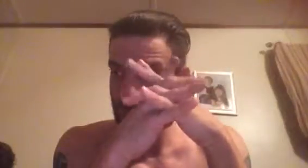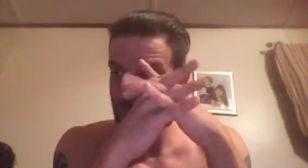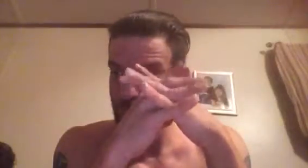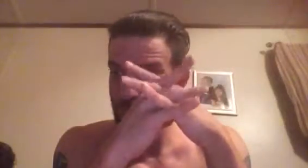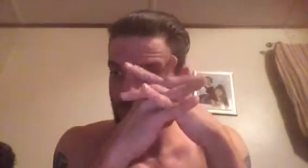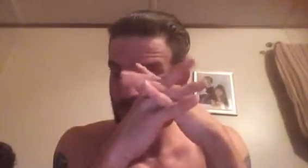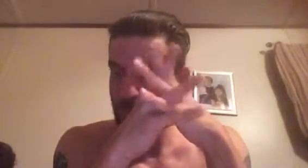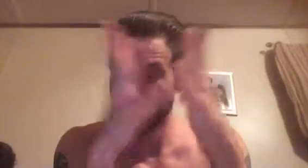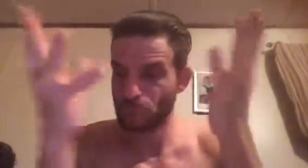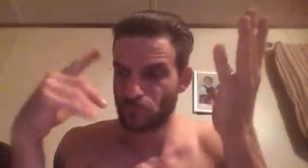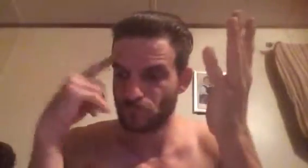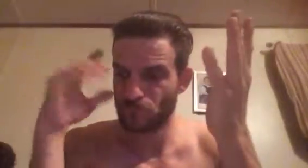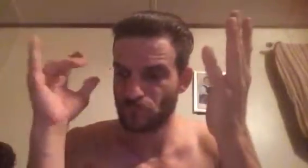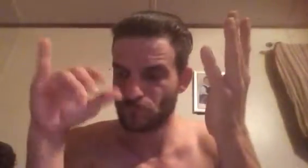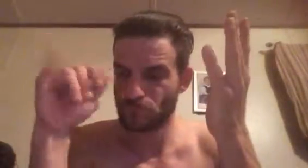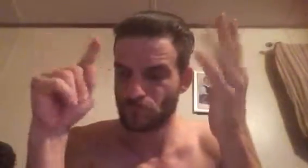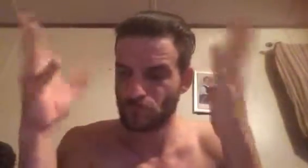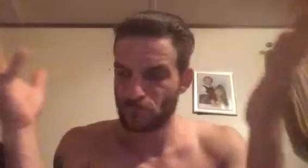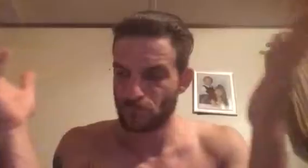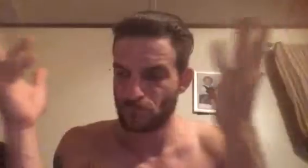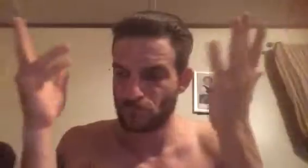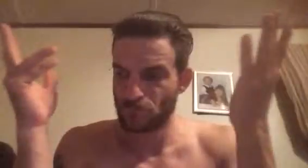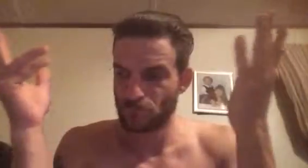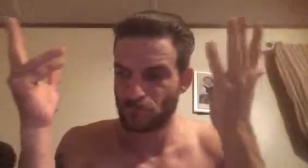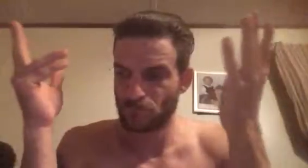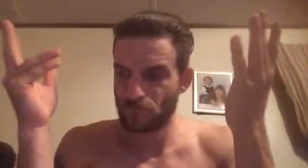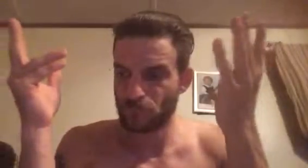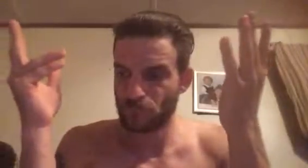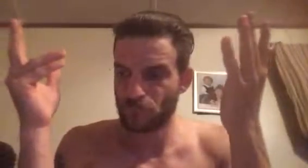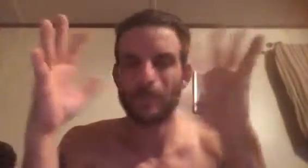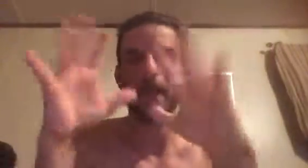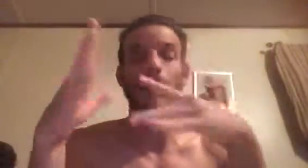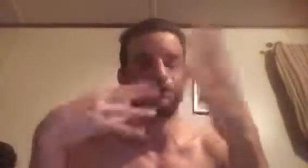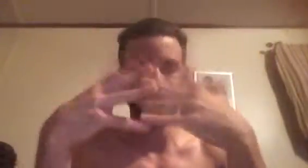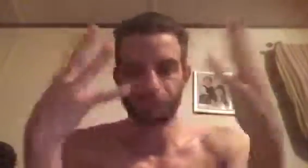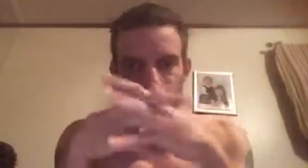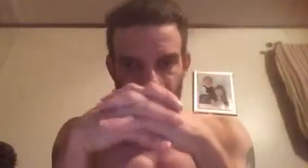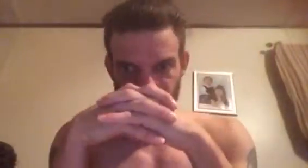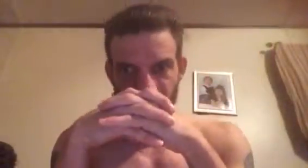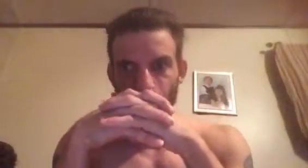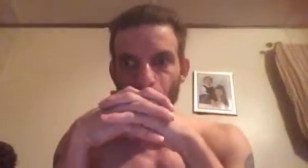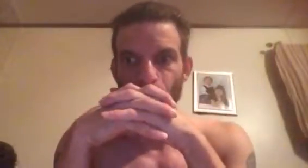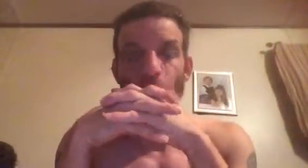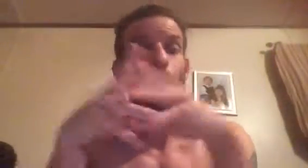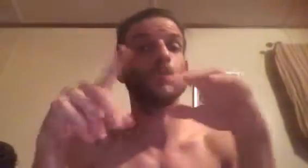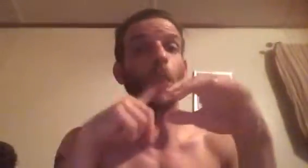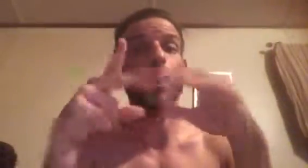couple of ejected cars here to kick things off. Dwayne gets a little bit on the starting line and outruns Buddy the finish line. Solid number at 525, but